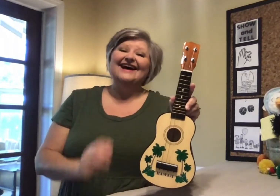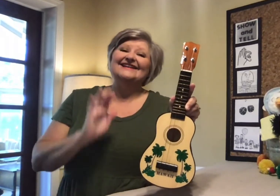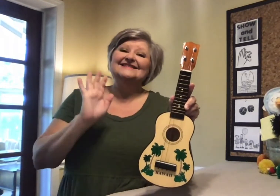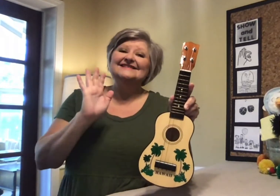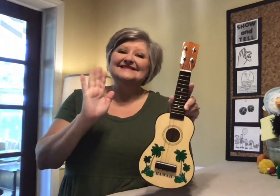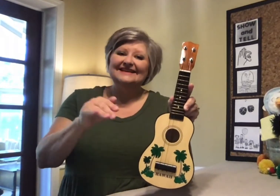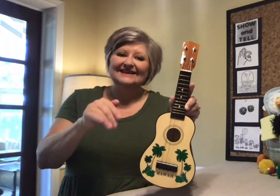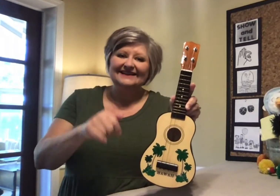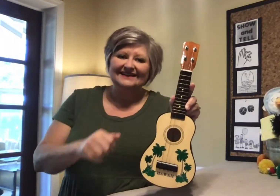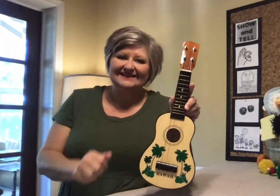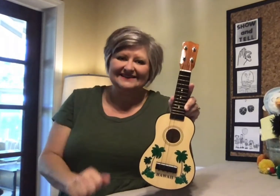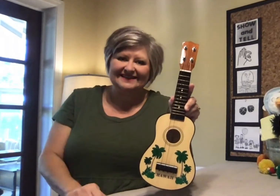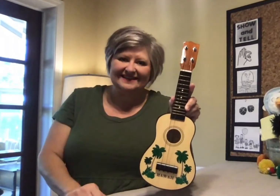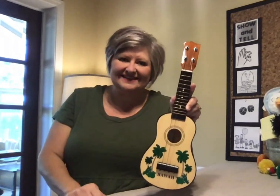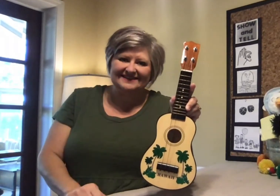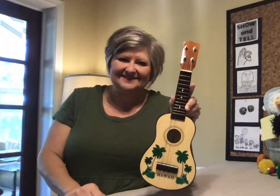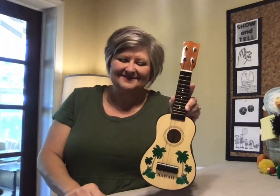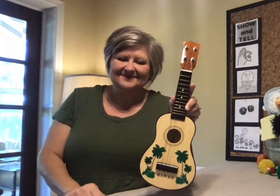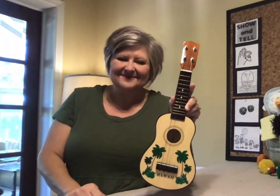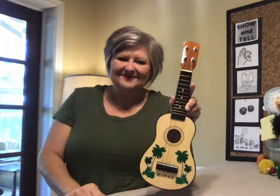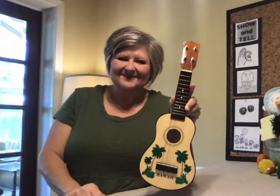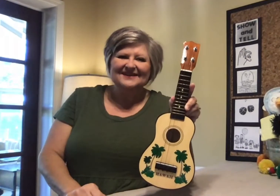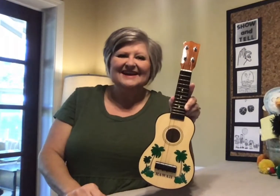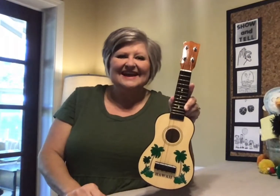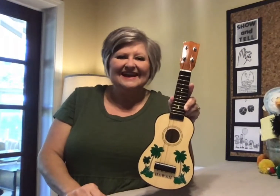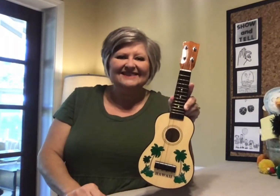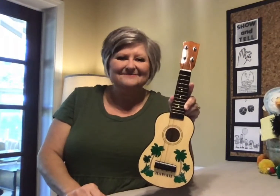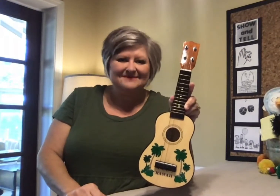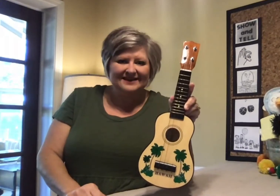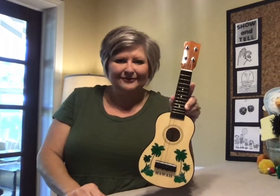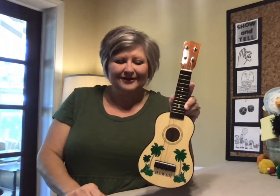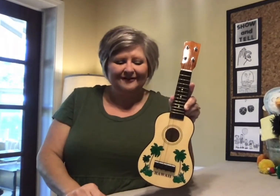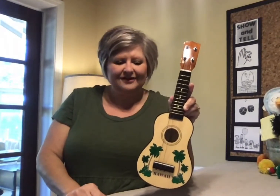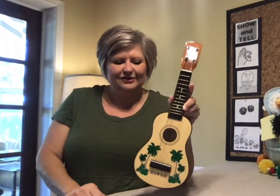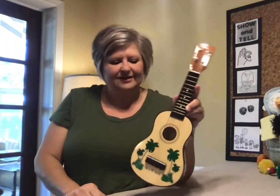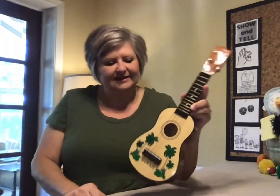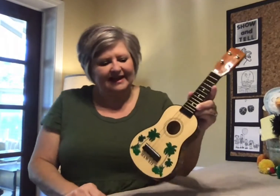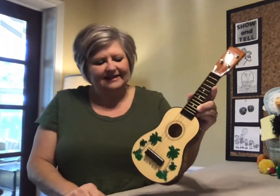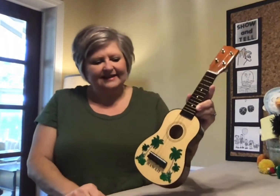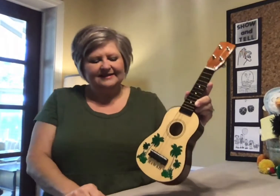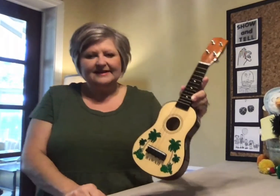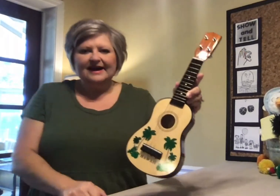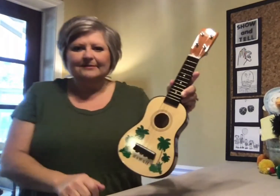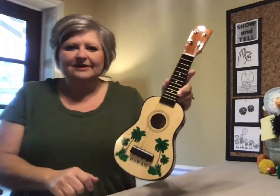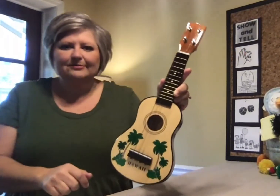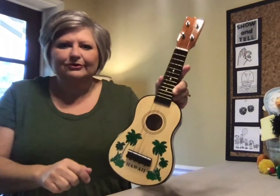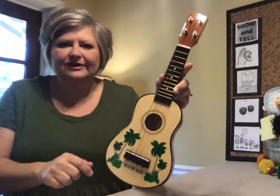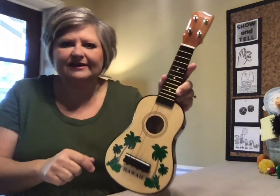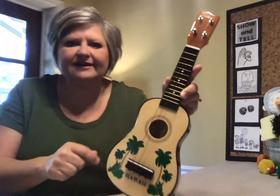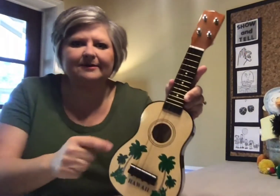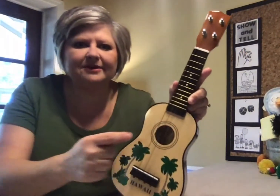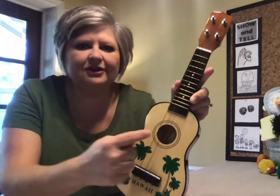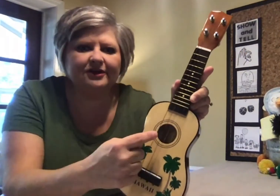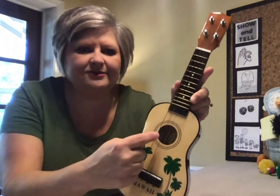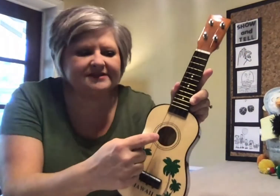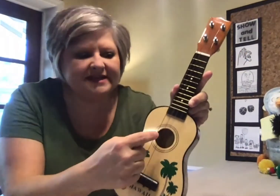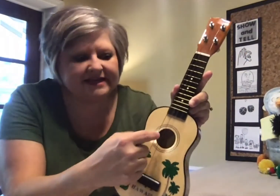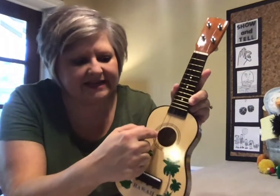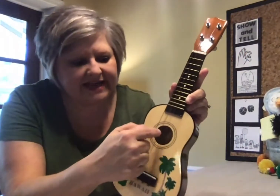That's silly, isn't it? In the middle of a ukulele, I'm going to bring it up close, it has